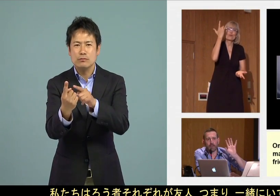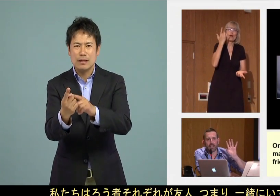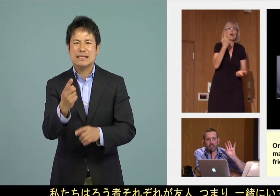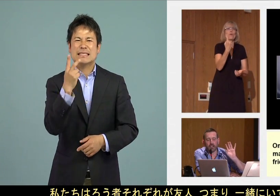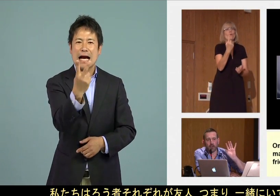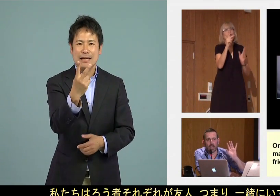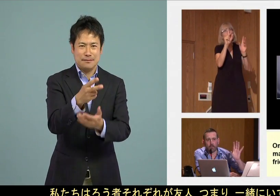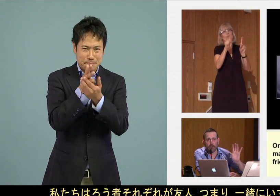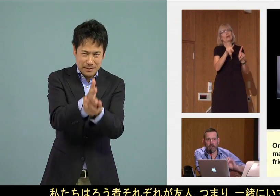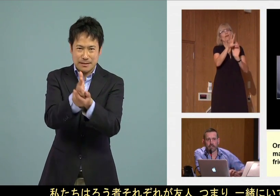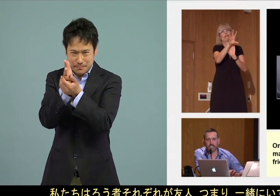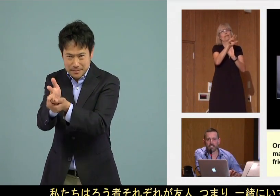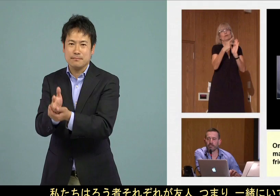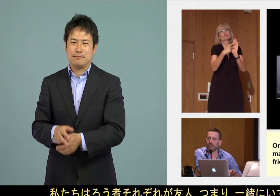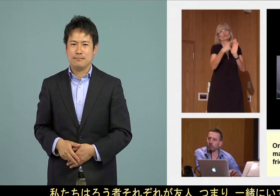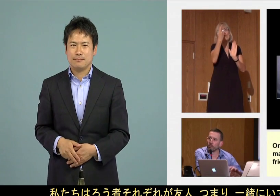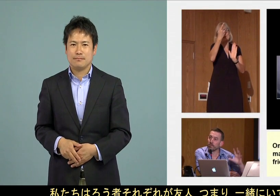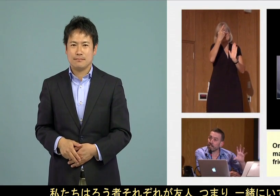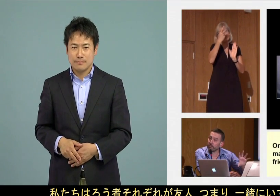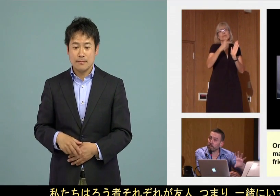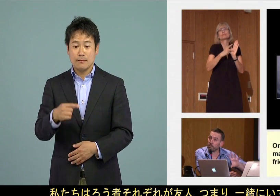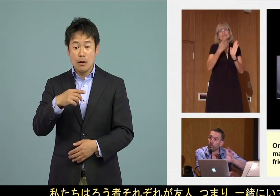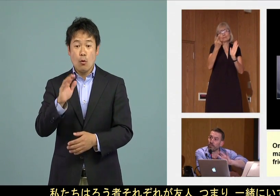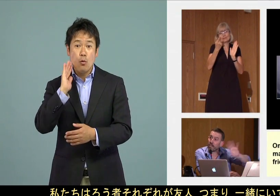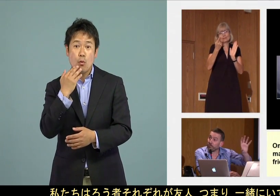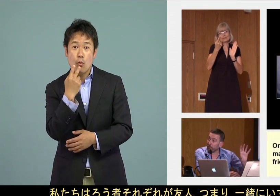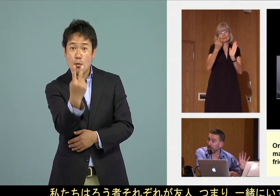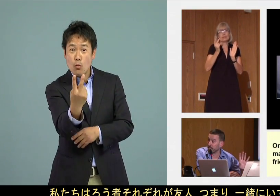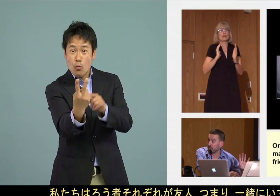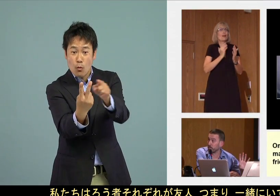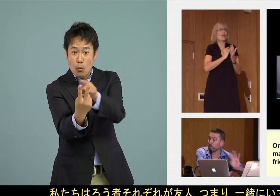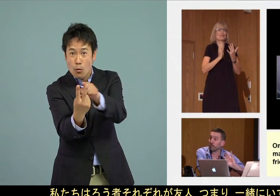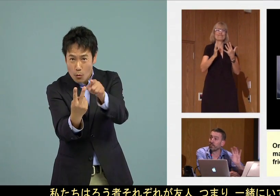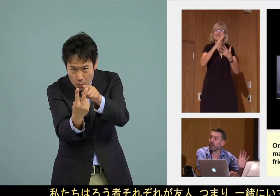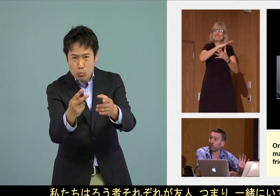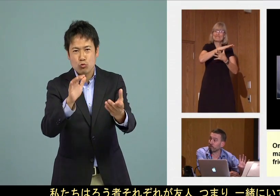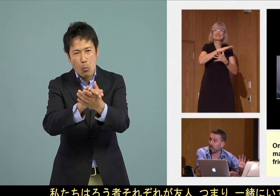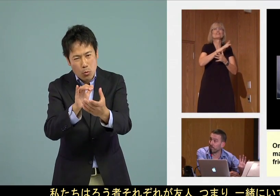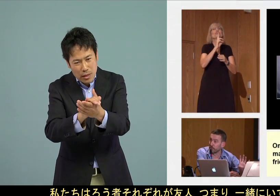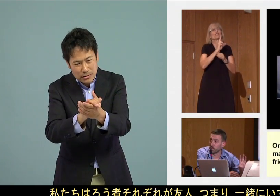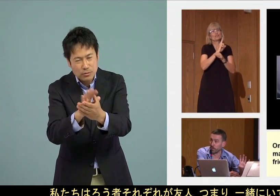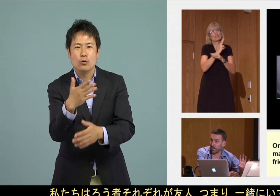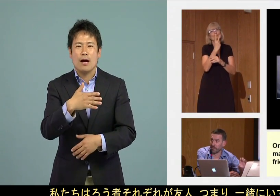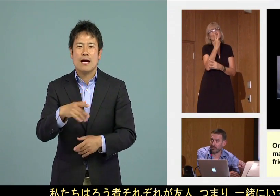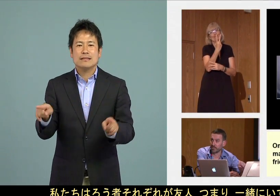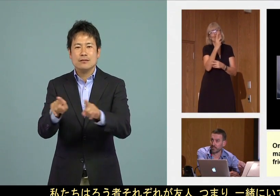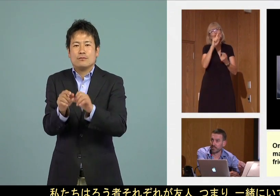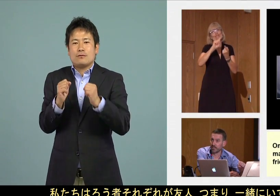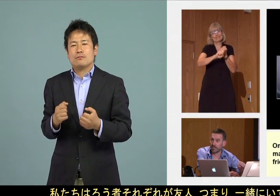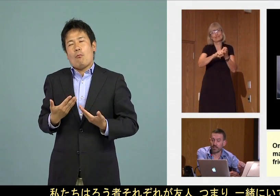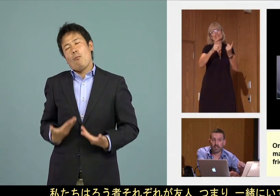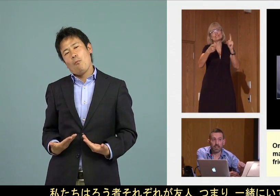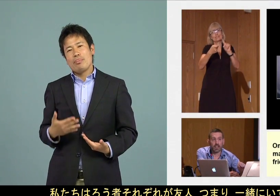made it our priority to film deaf people with their friends, people that they felt comfortable with.